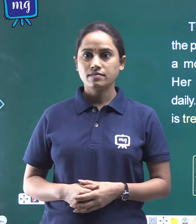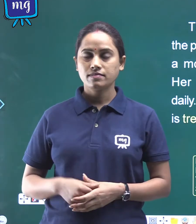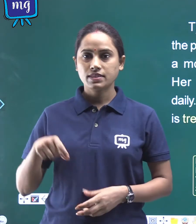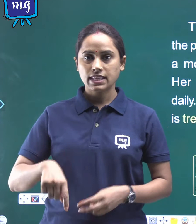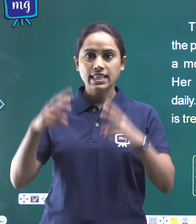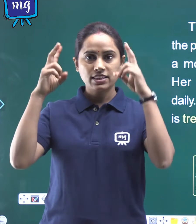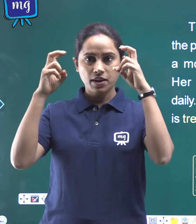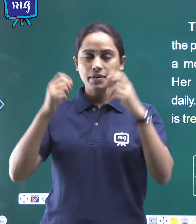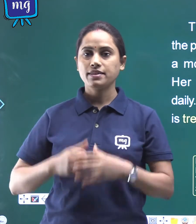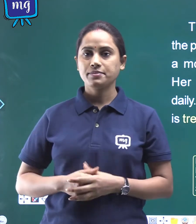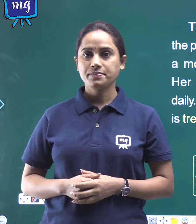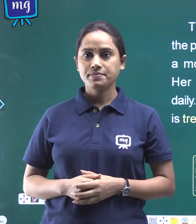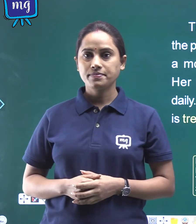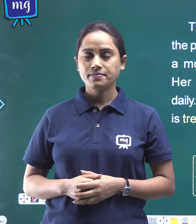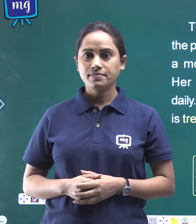This chapter